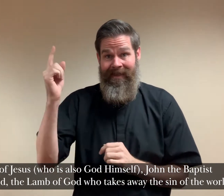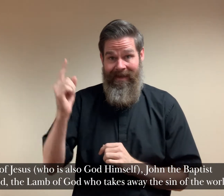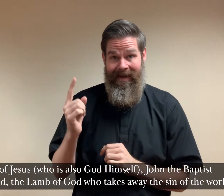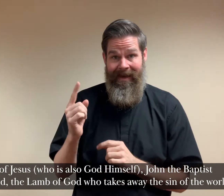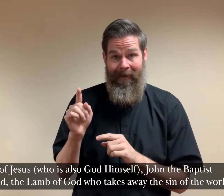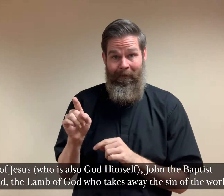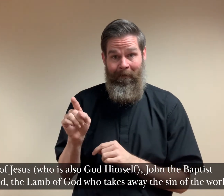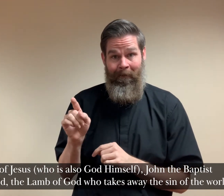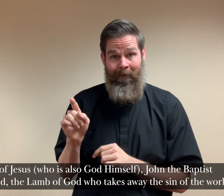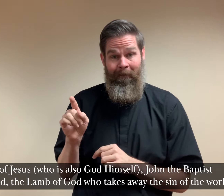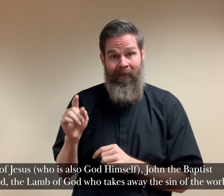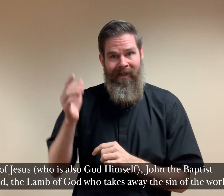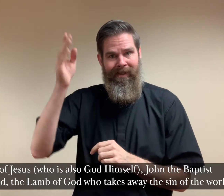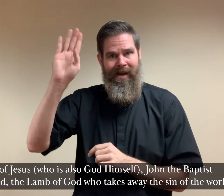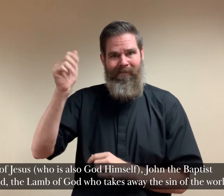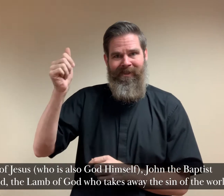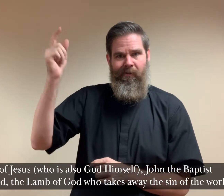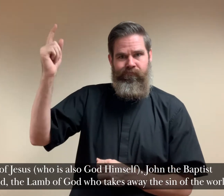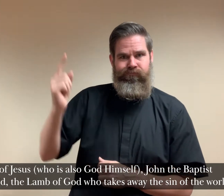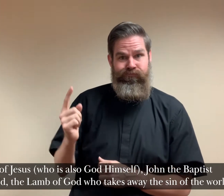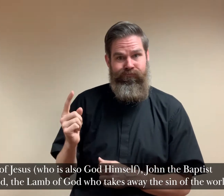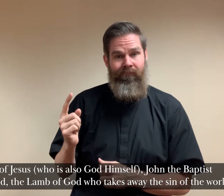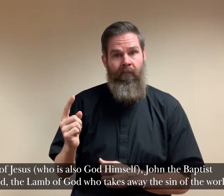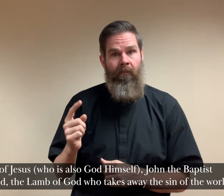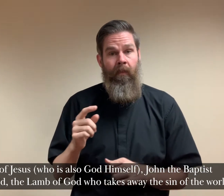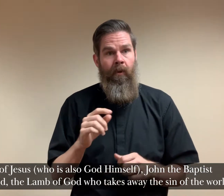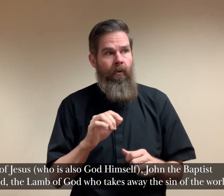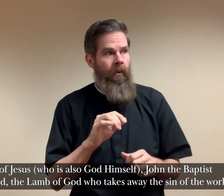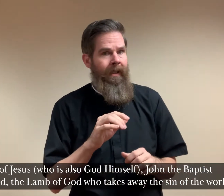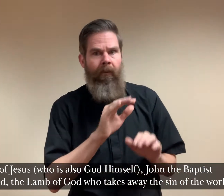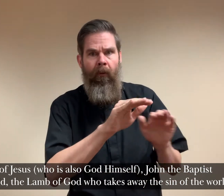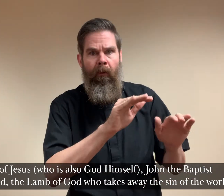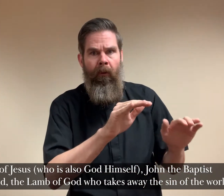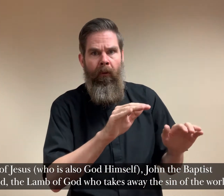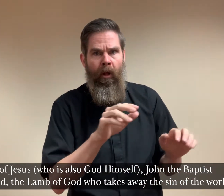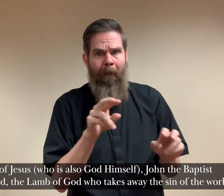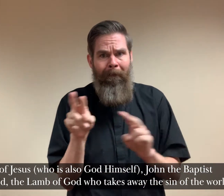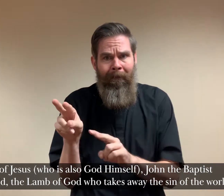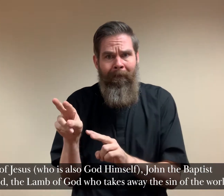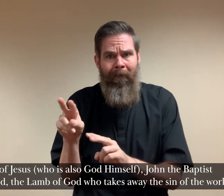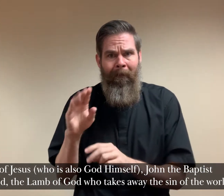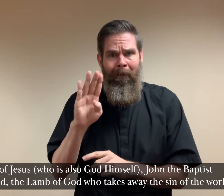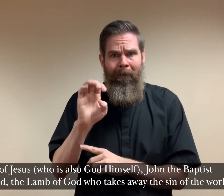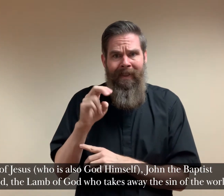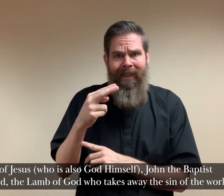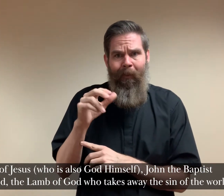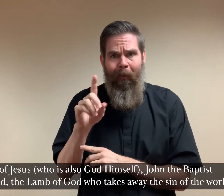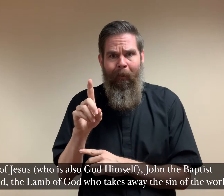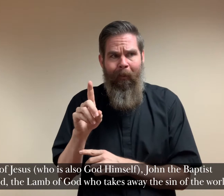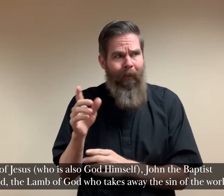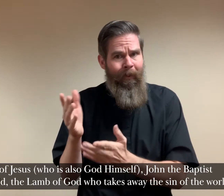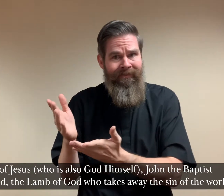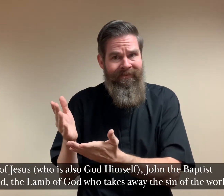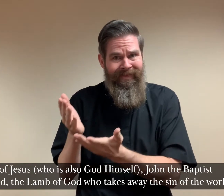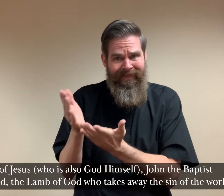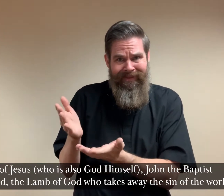himself, John the Baptist proclaimed, "Behold, the Lamb of God who takes away the sins of the